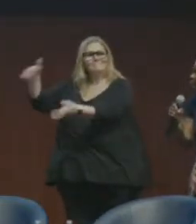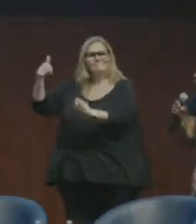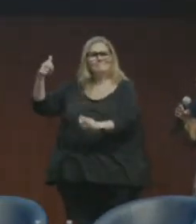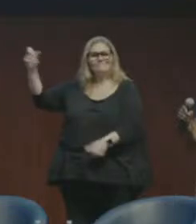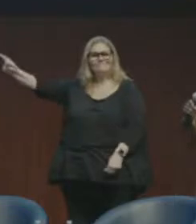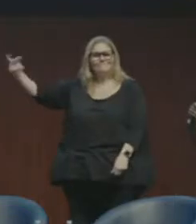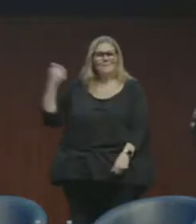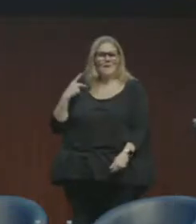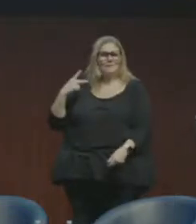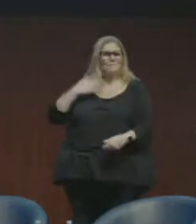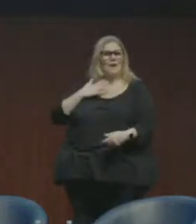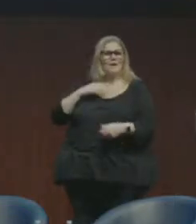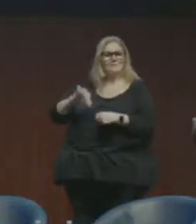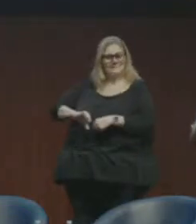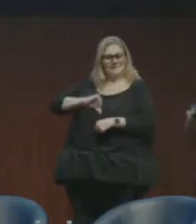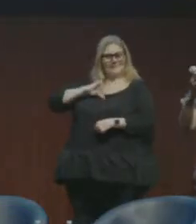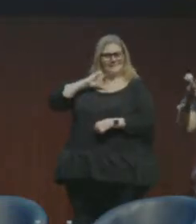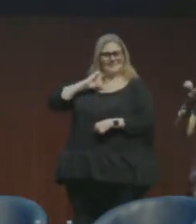back.